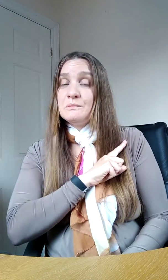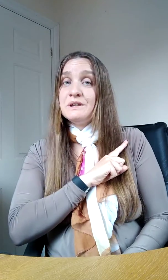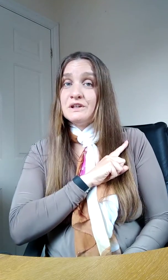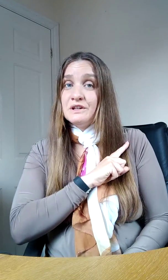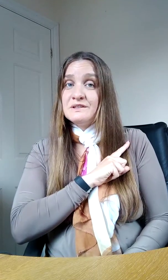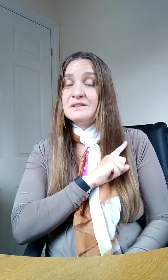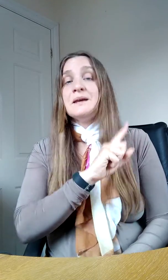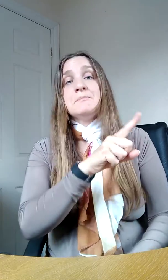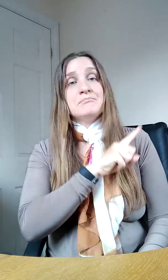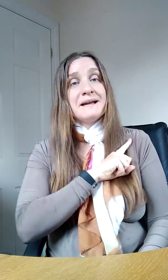Because,